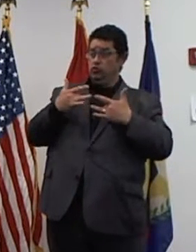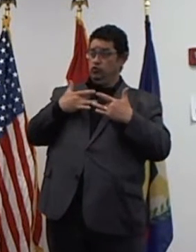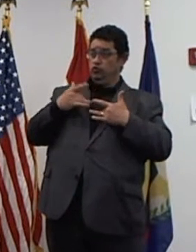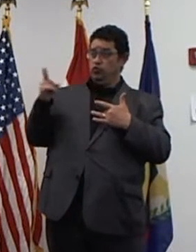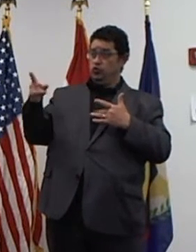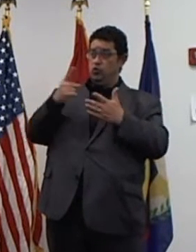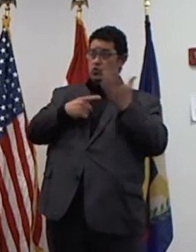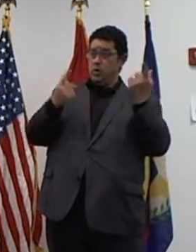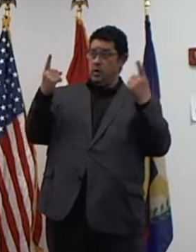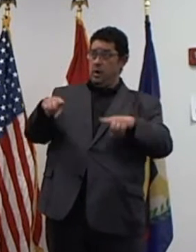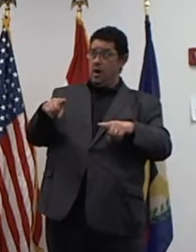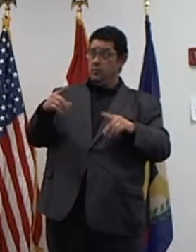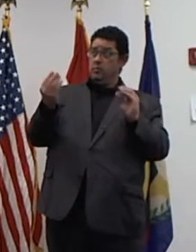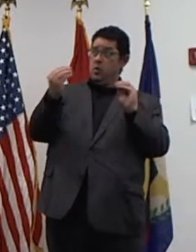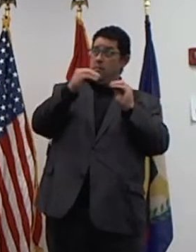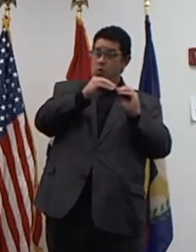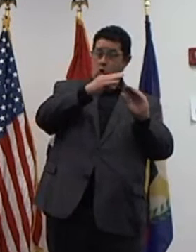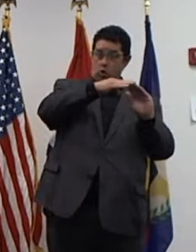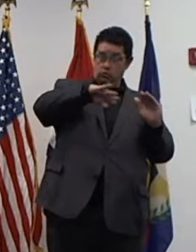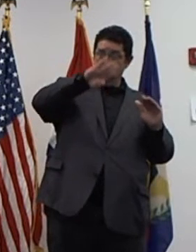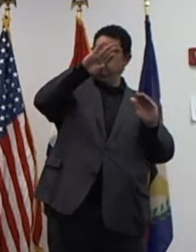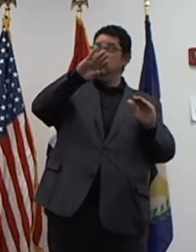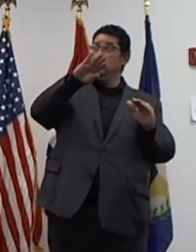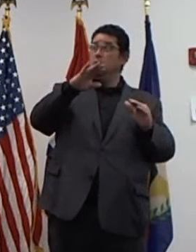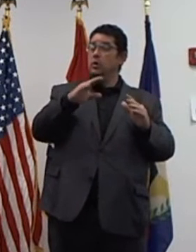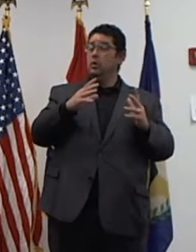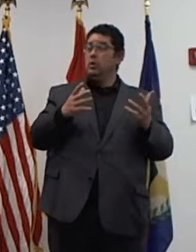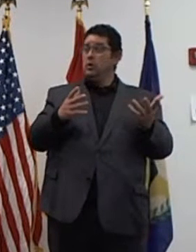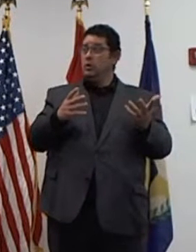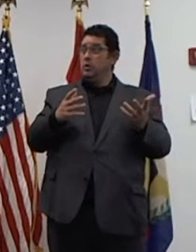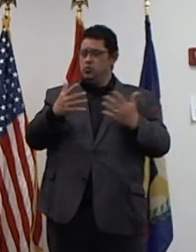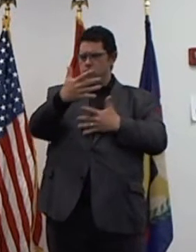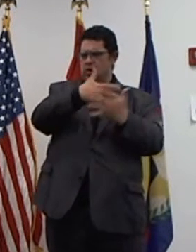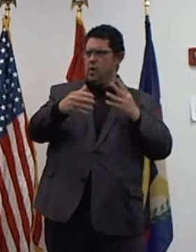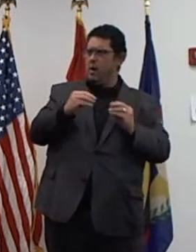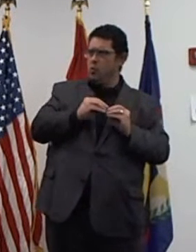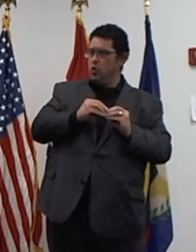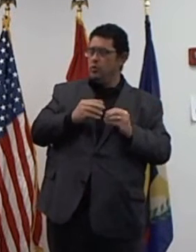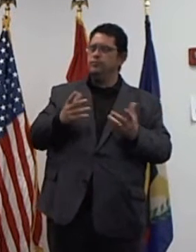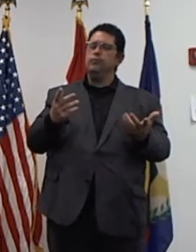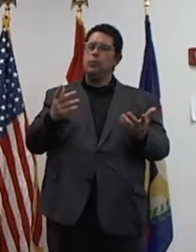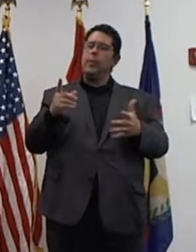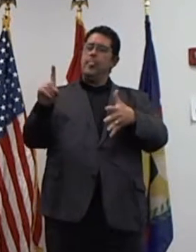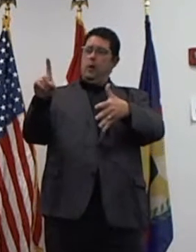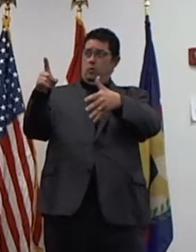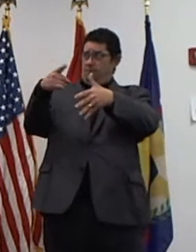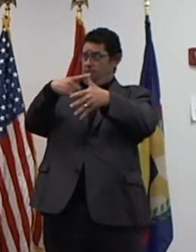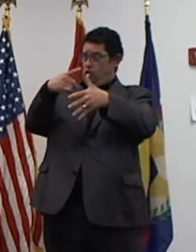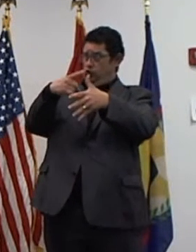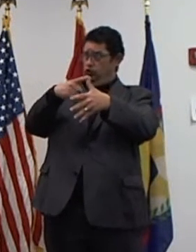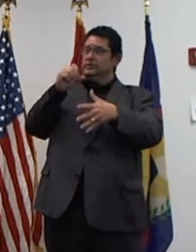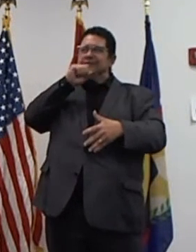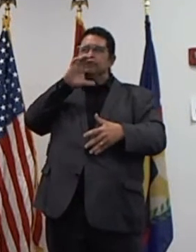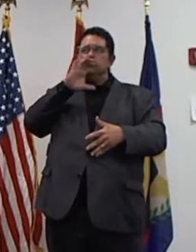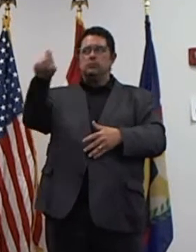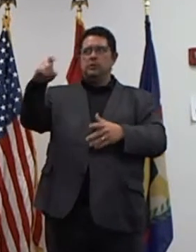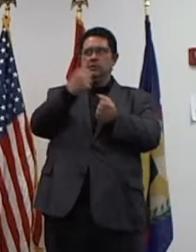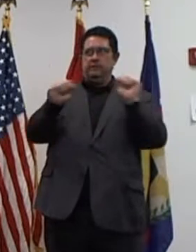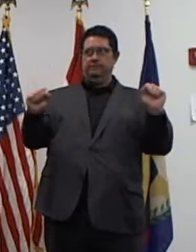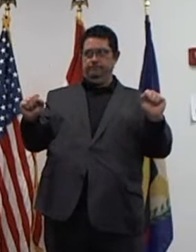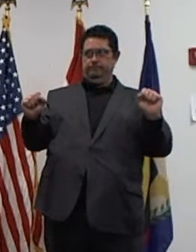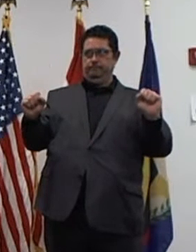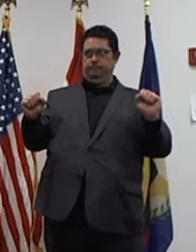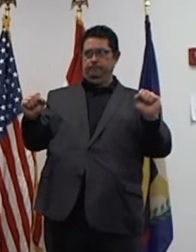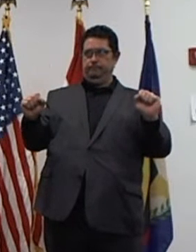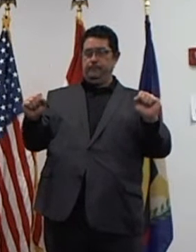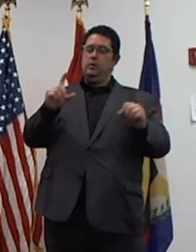terms of more cases with people being able to interact more? Well, first and foremost, we have to keep our seniors safe, but we have to recognize